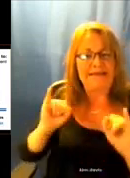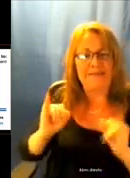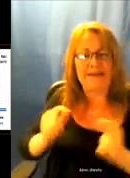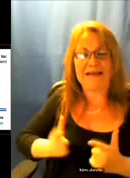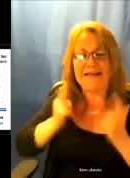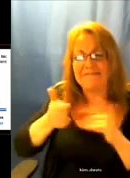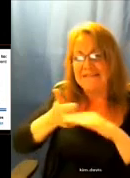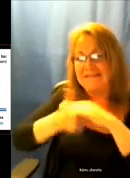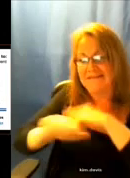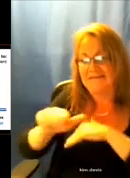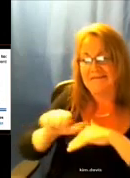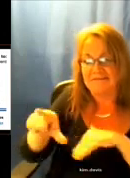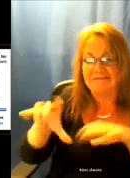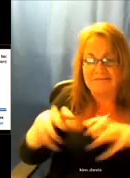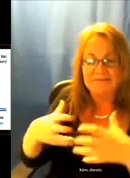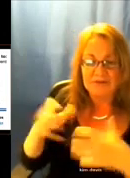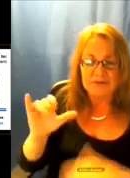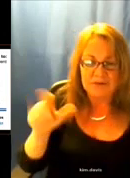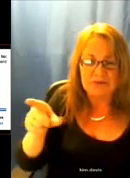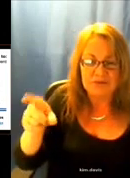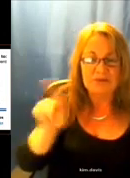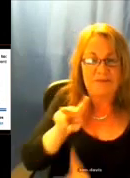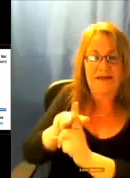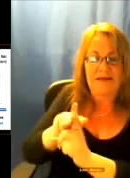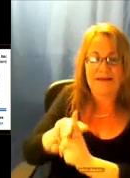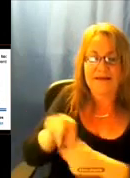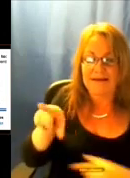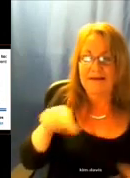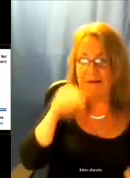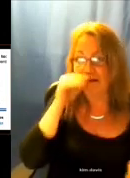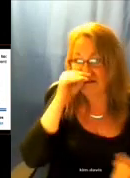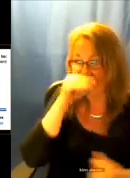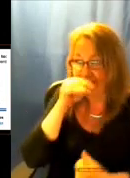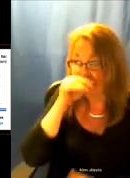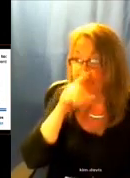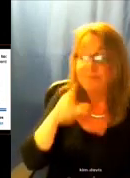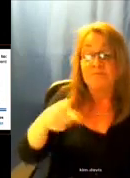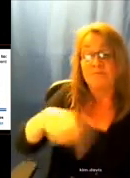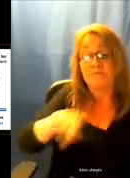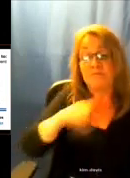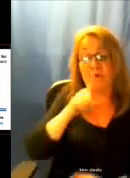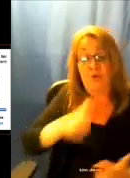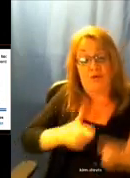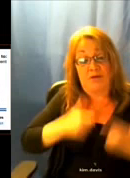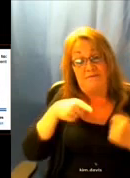homes. Some also independent living centers are under this also.